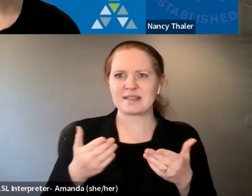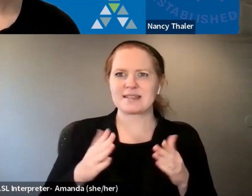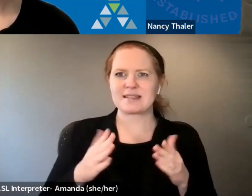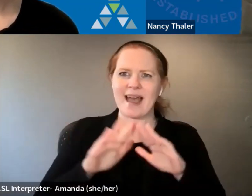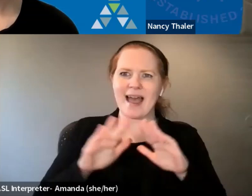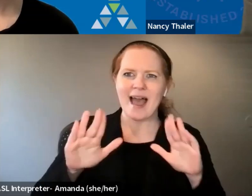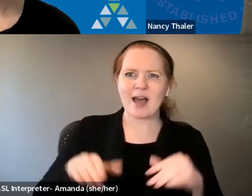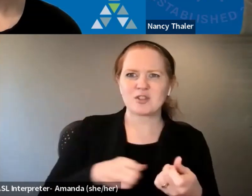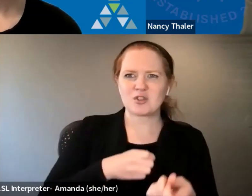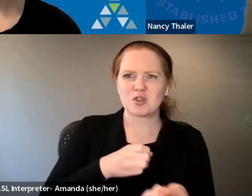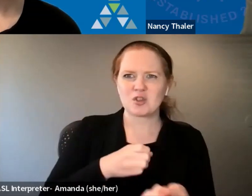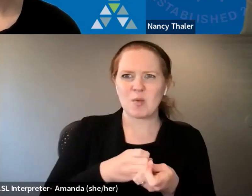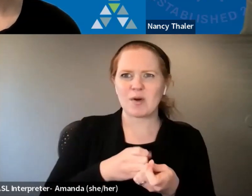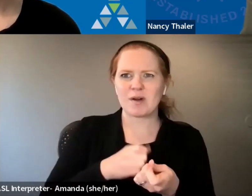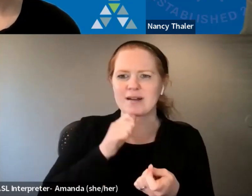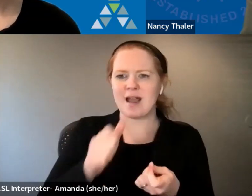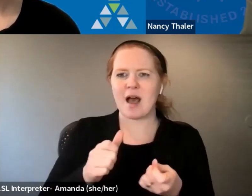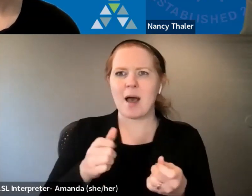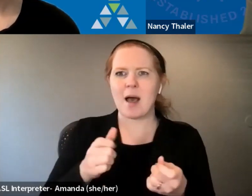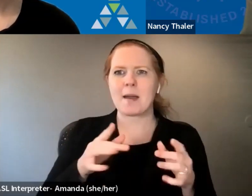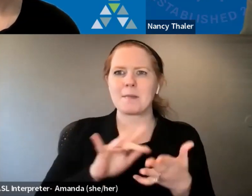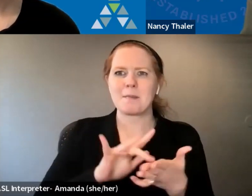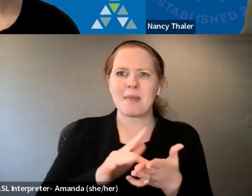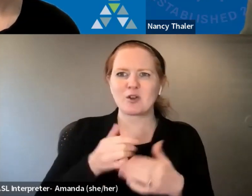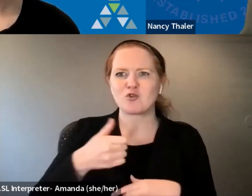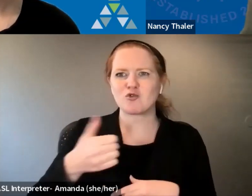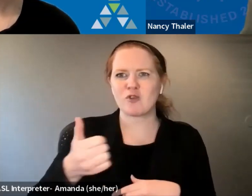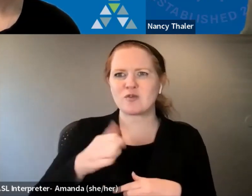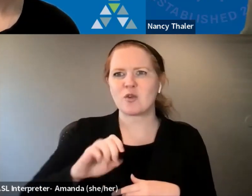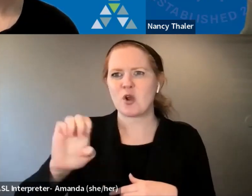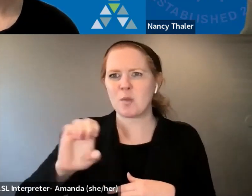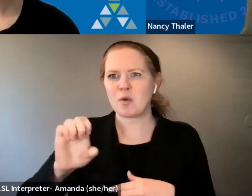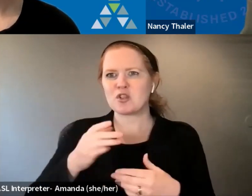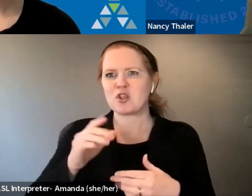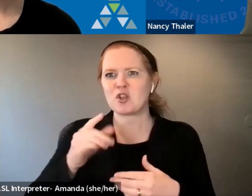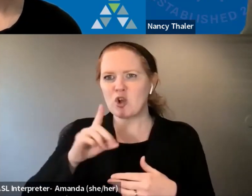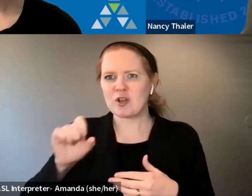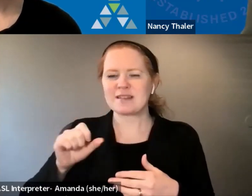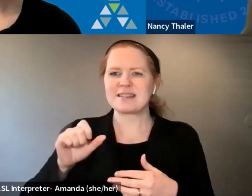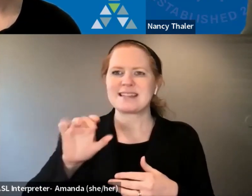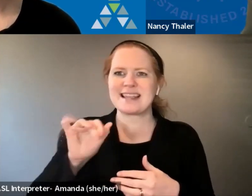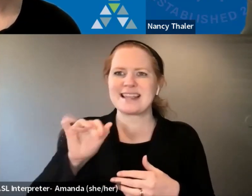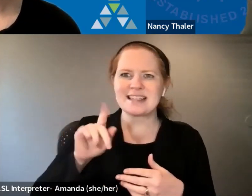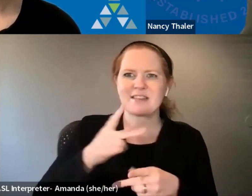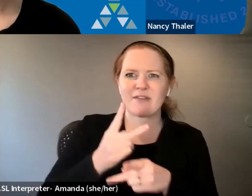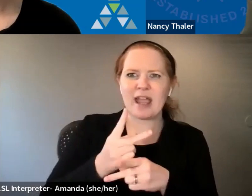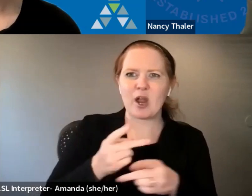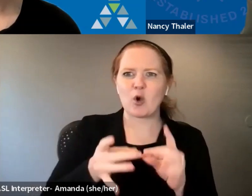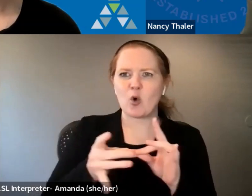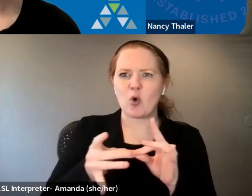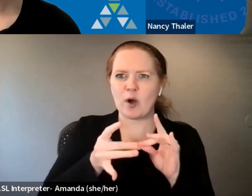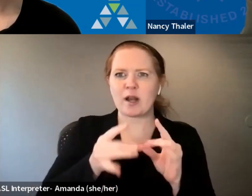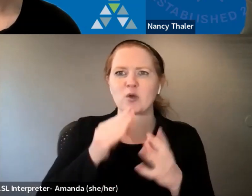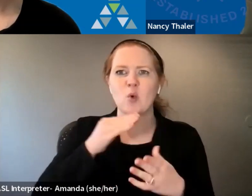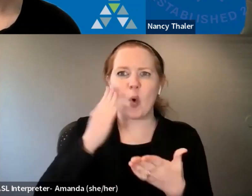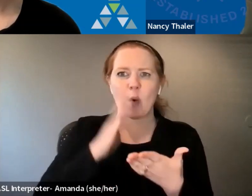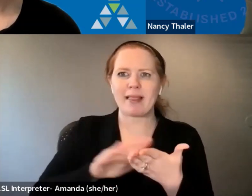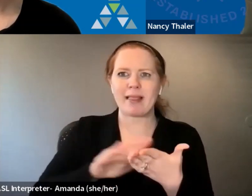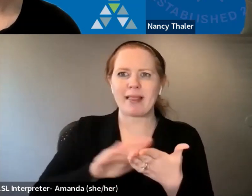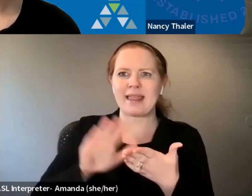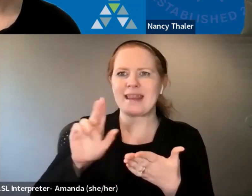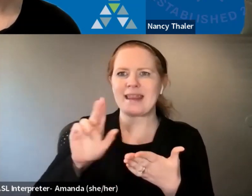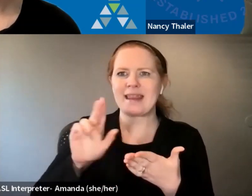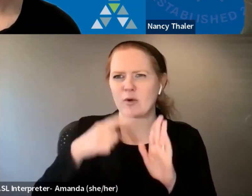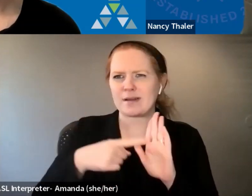supports, non-medical transportation, emergency goods, intensive care coordination, or home clean out, for